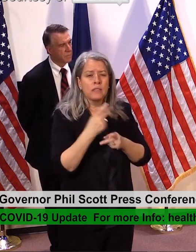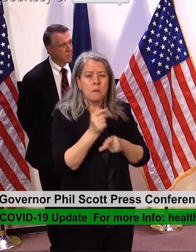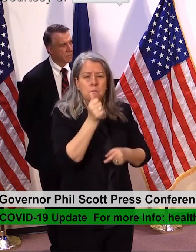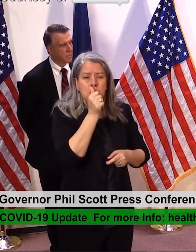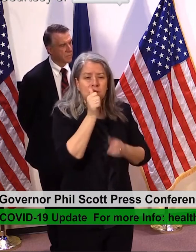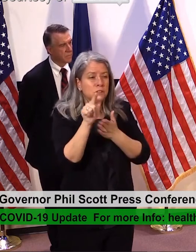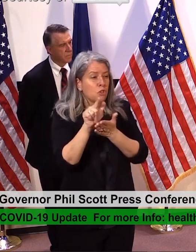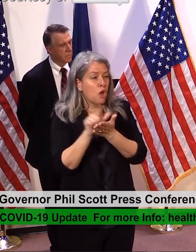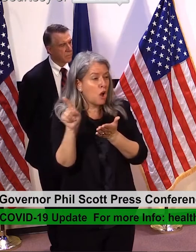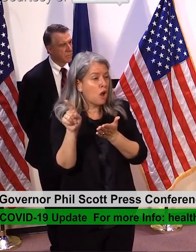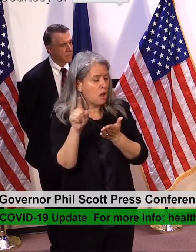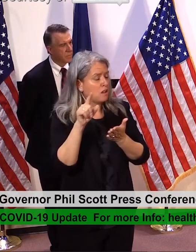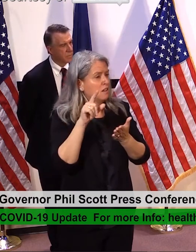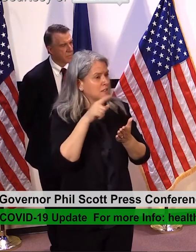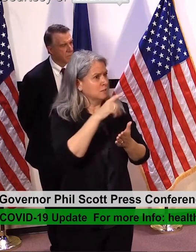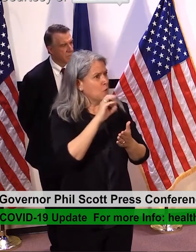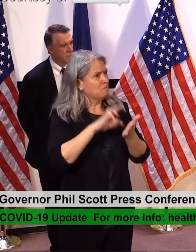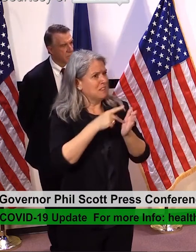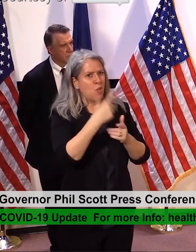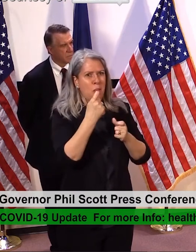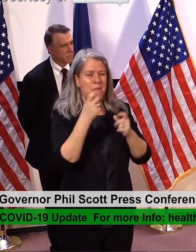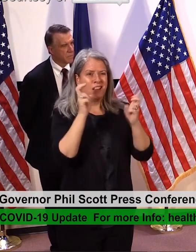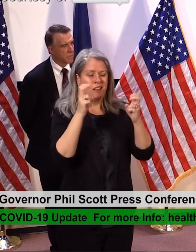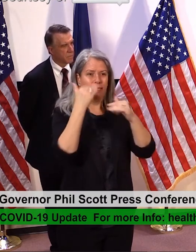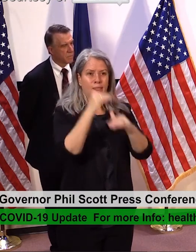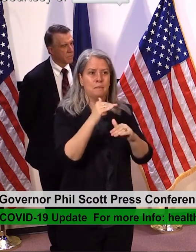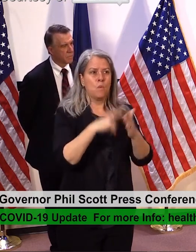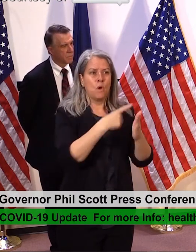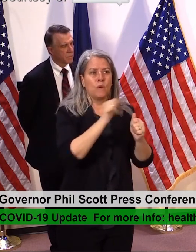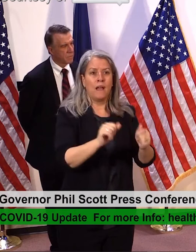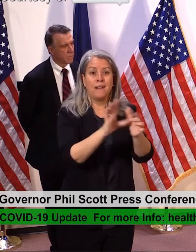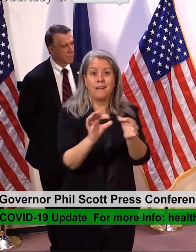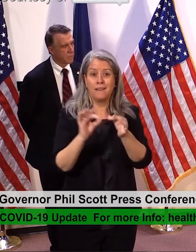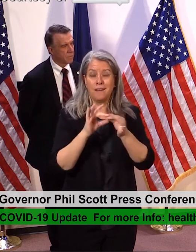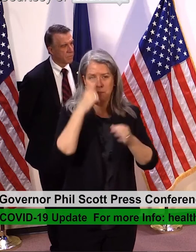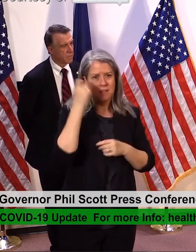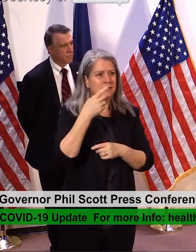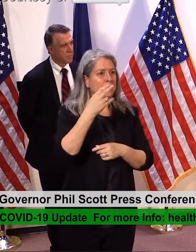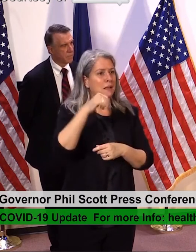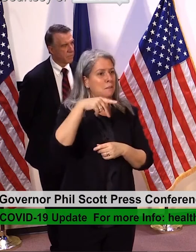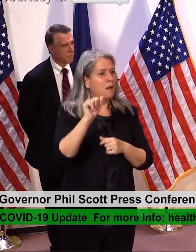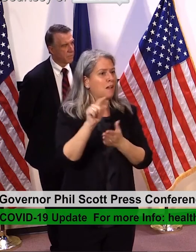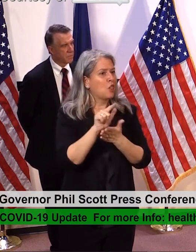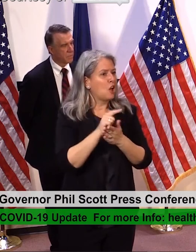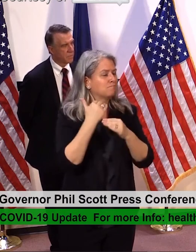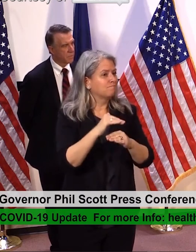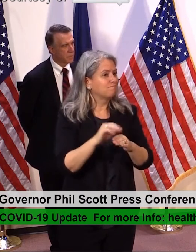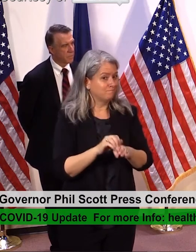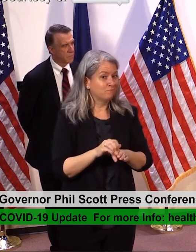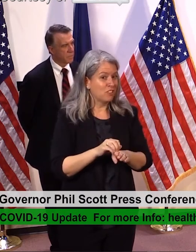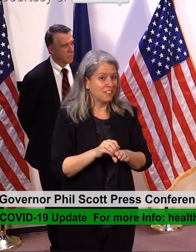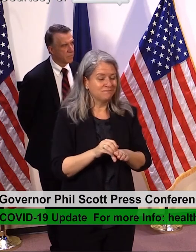information publicized, not only to other family members, but say to, you